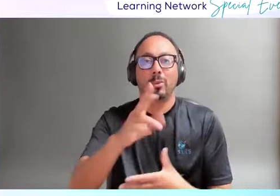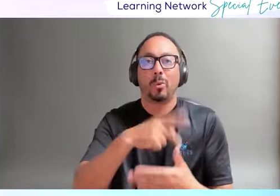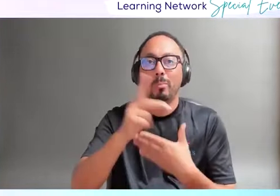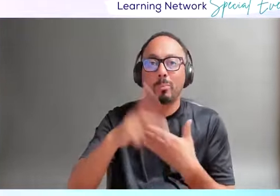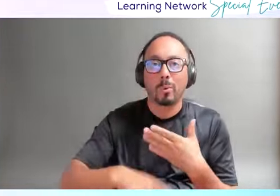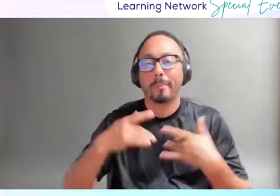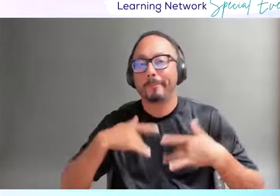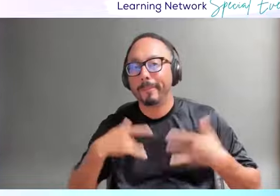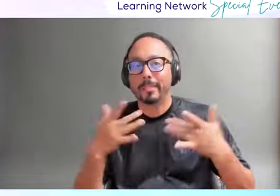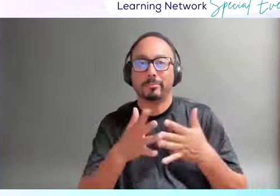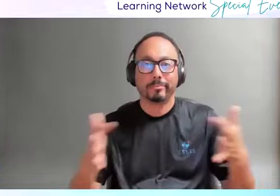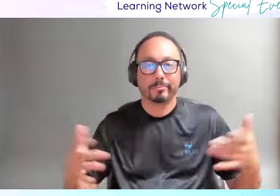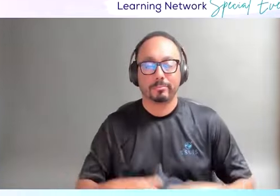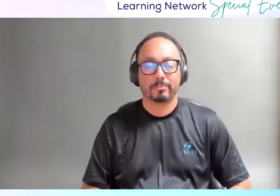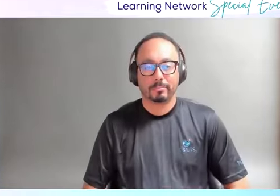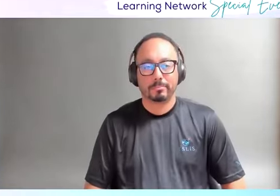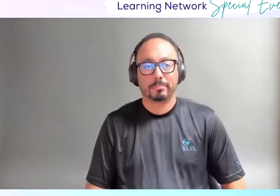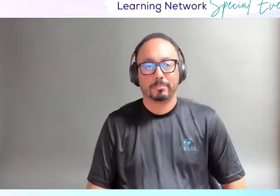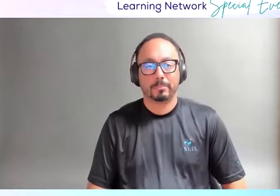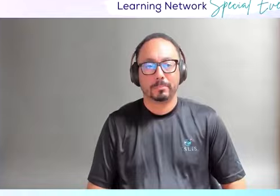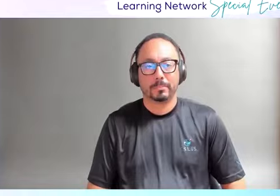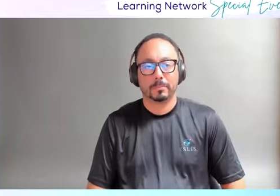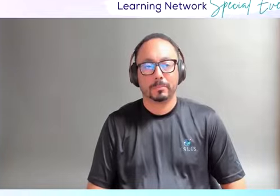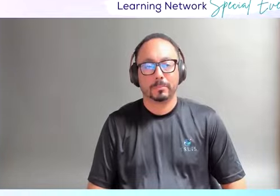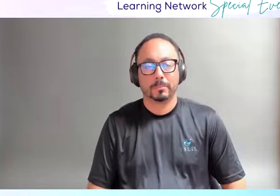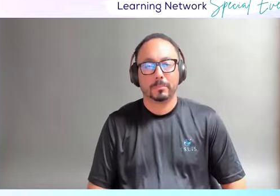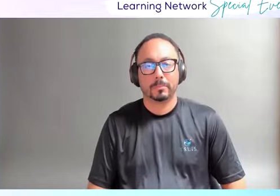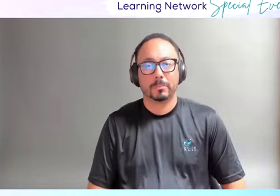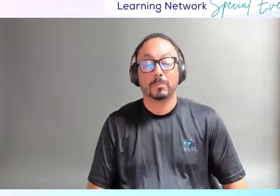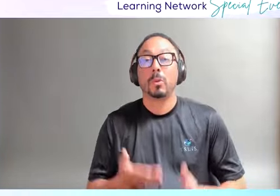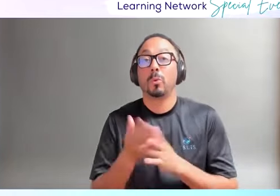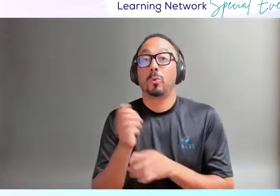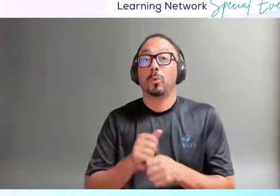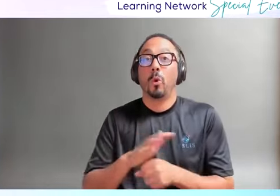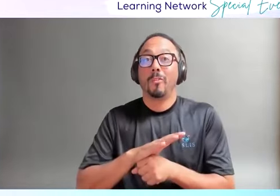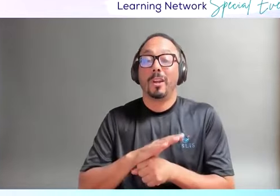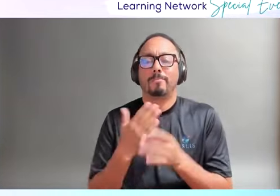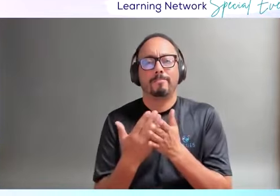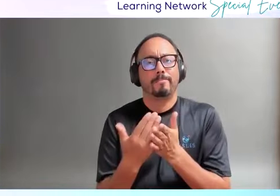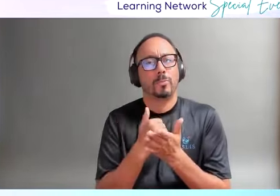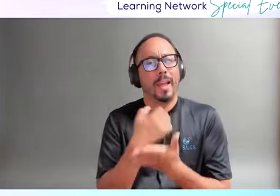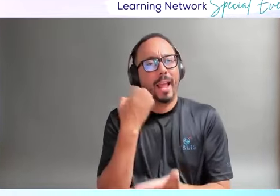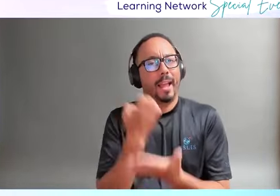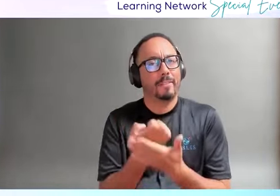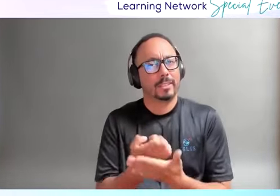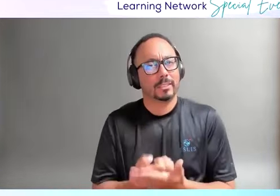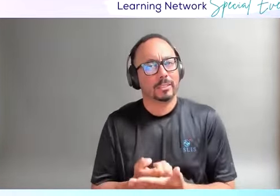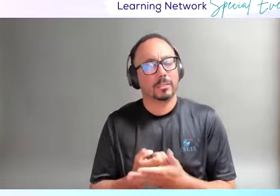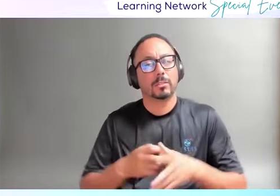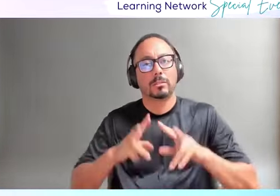When we did a rapid review of evidence during COVID, we were looking specifically at both fields to try and figure